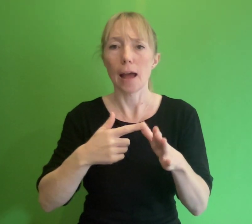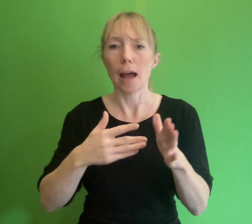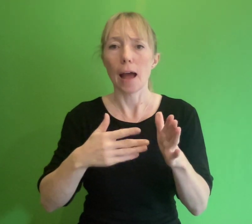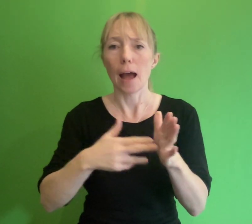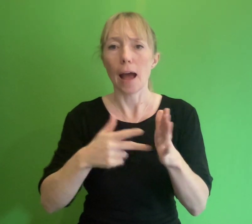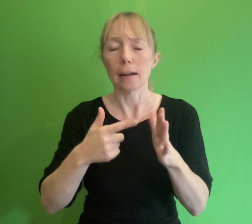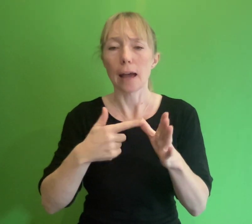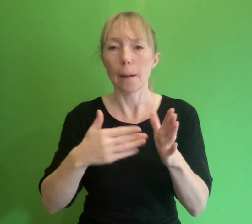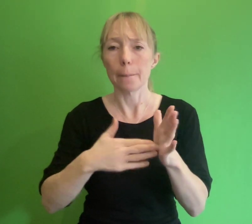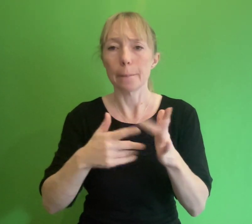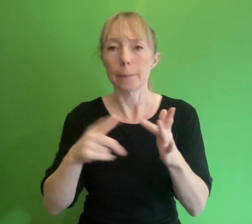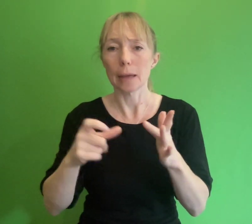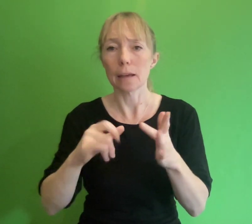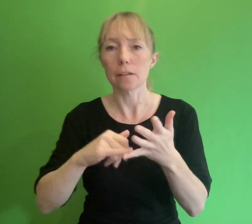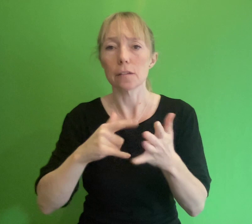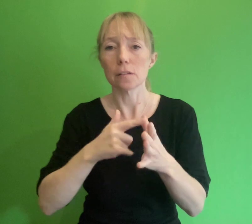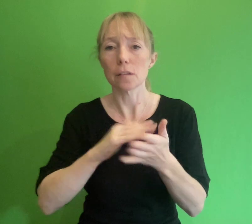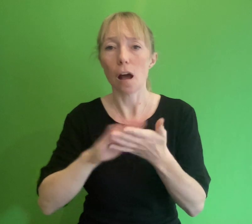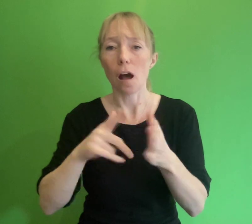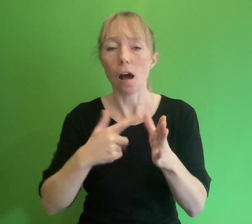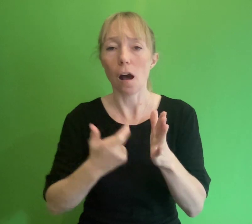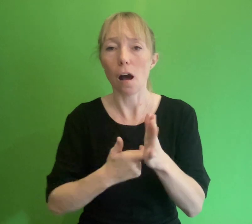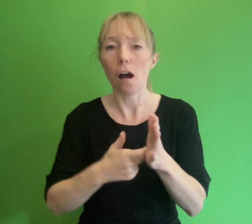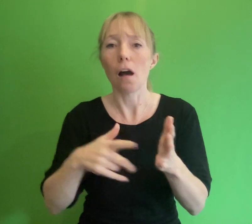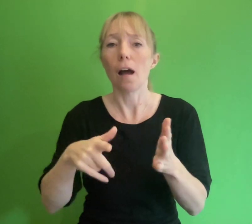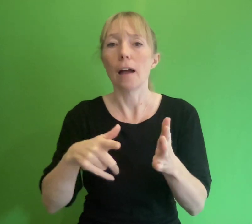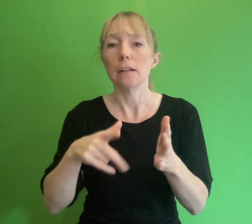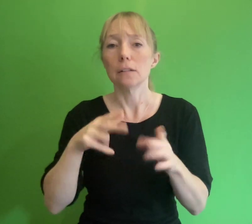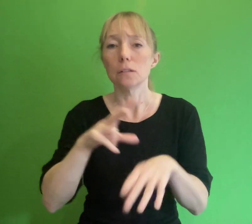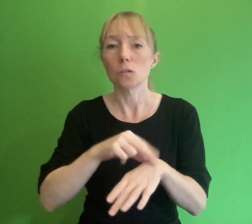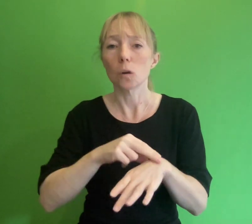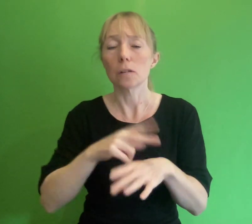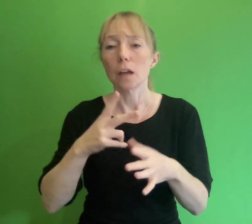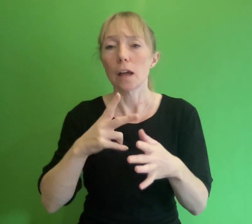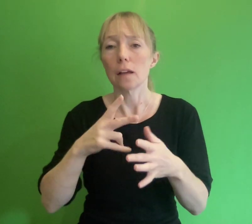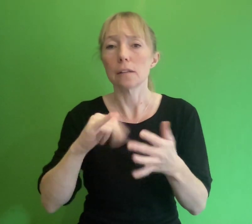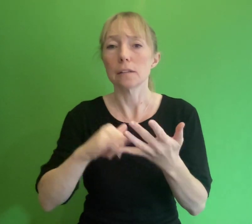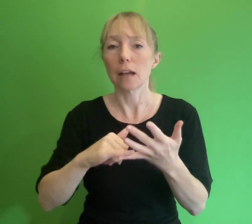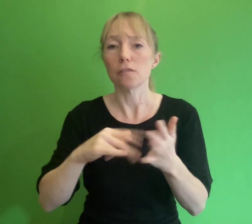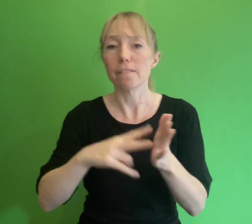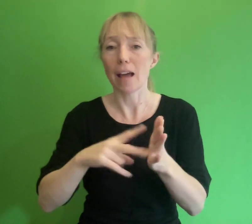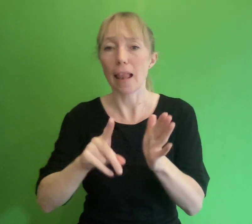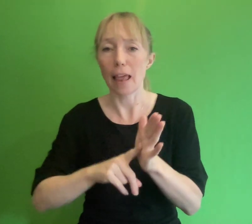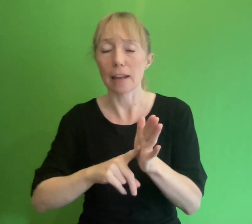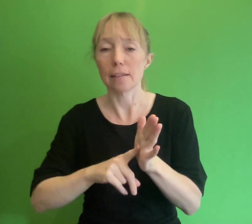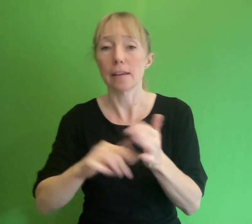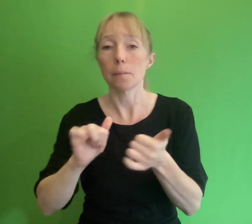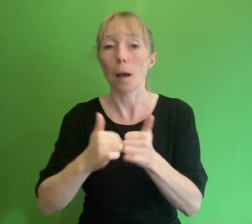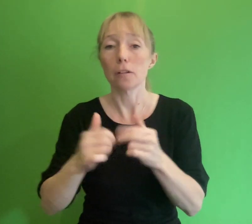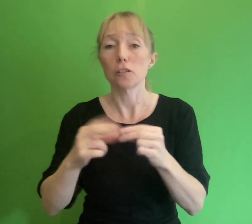Saha and Dr. Sandra Van Lent, in partnership with Words of Colour and The